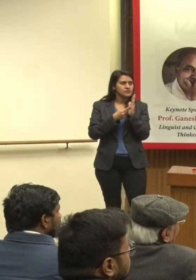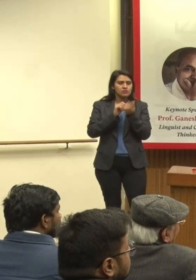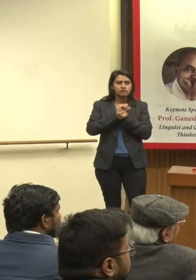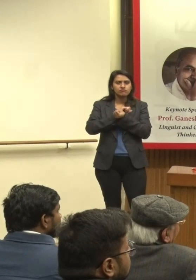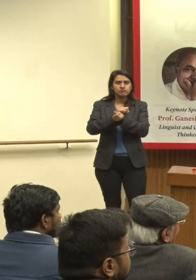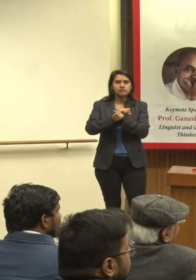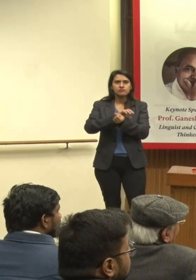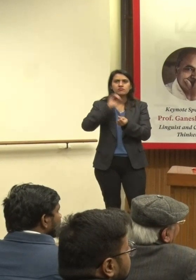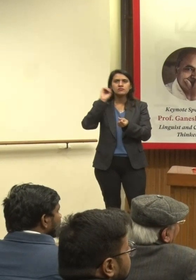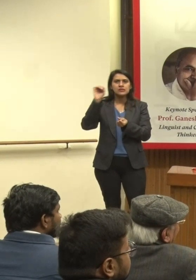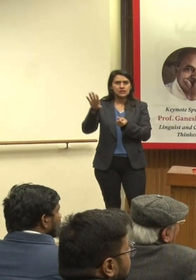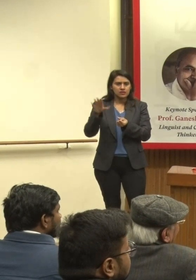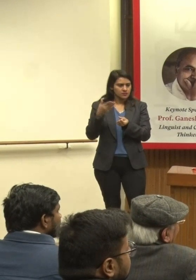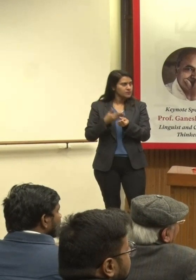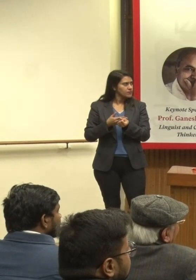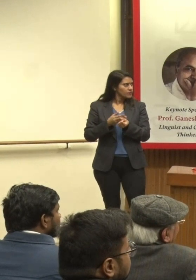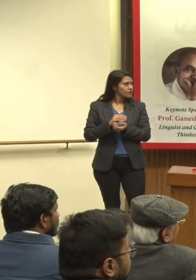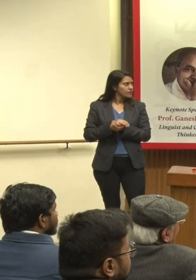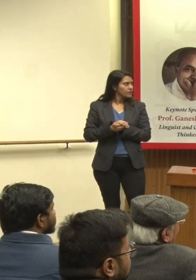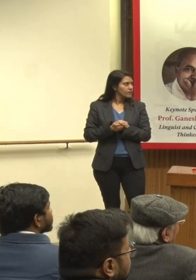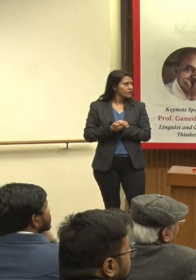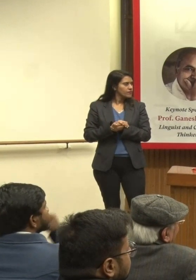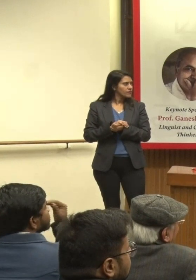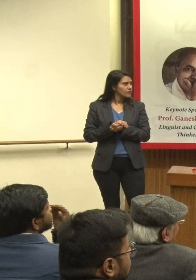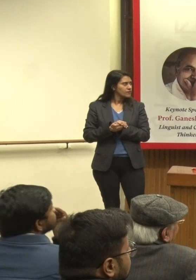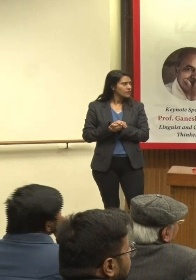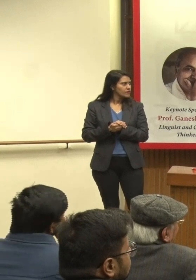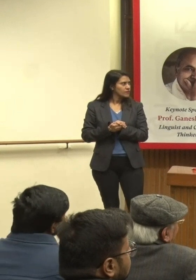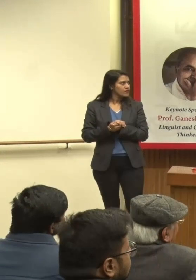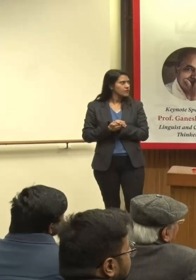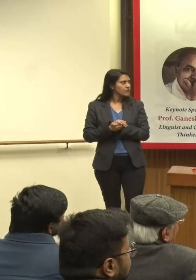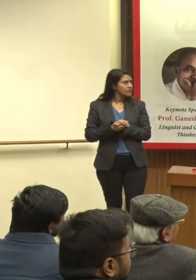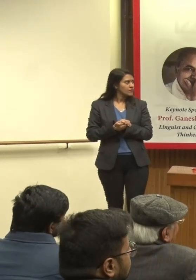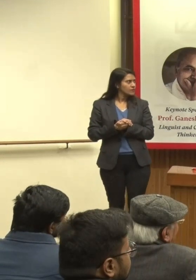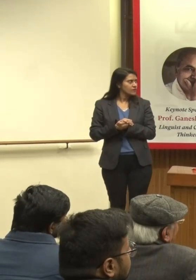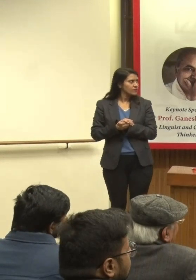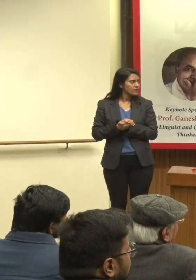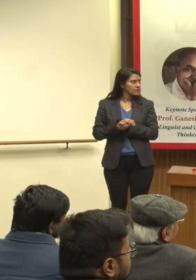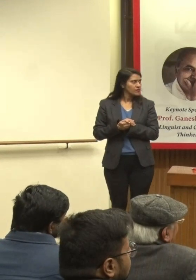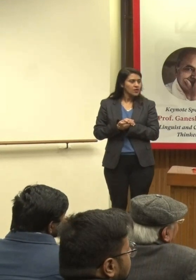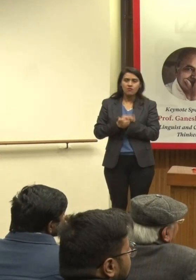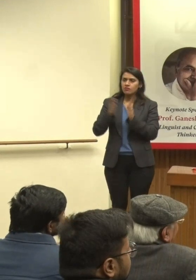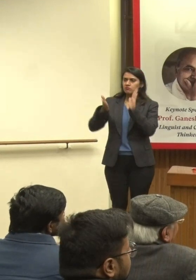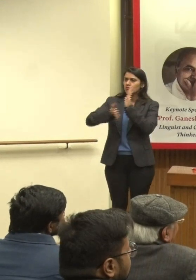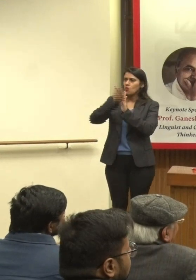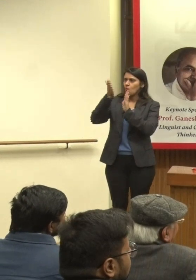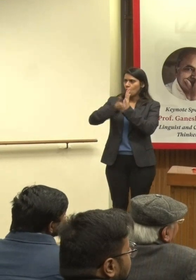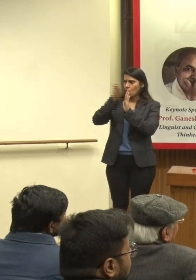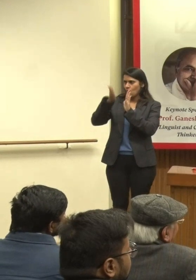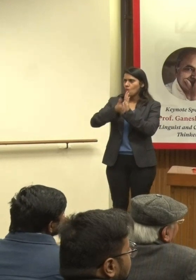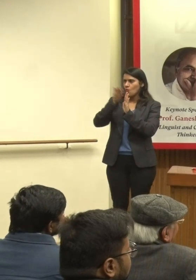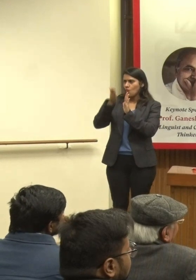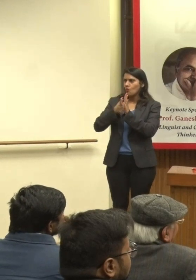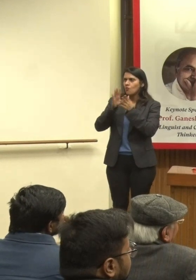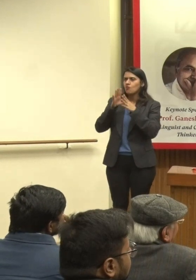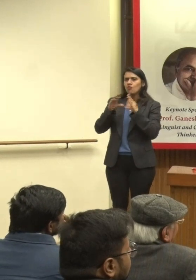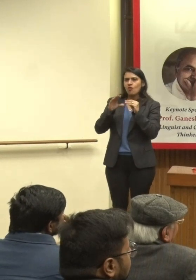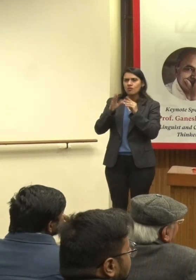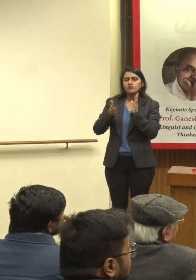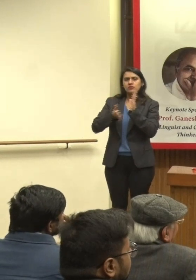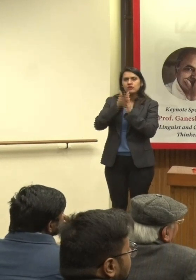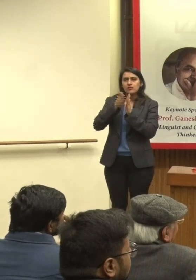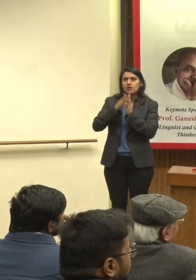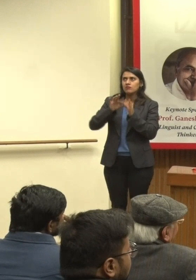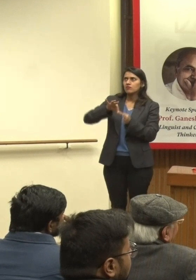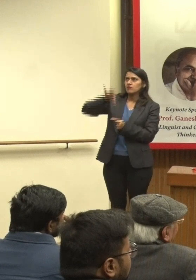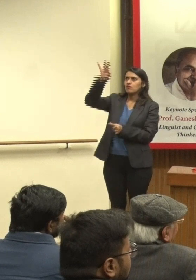jails, soft jails if you like to, reformatories, with fencing, wire fencing, barbed wire fencing of 14